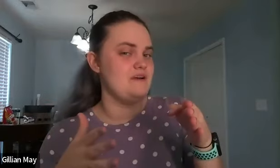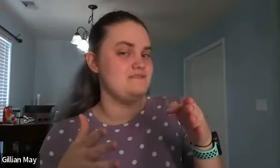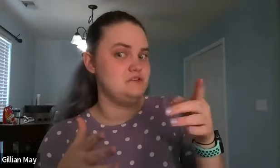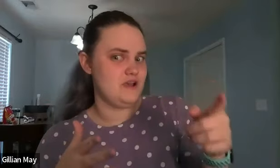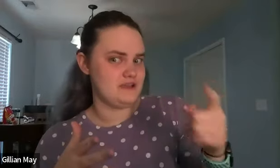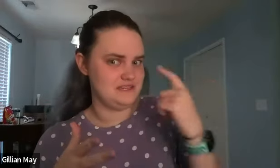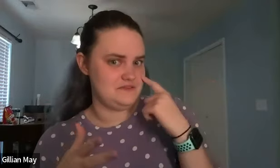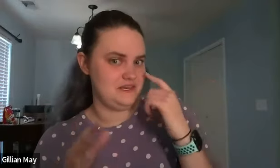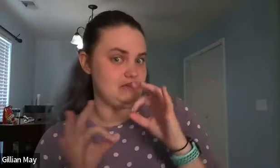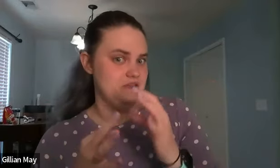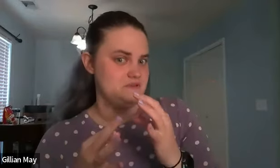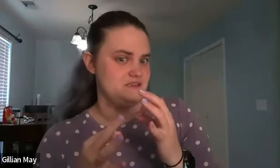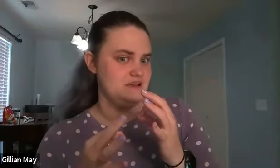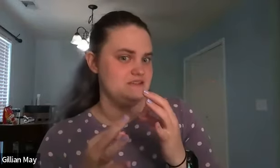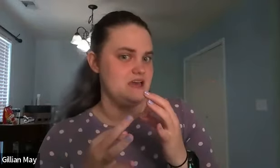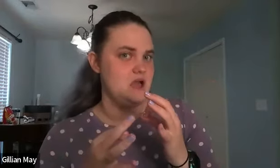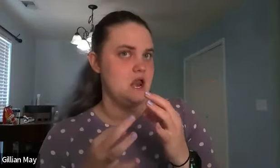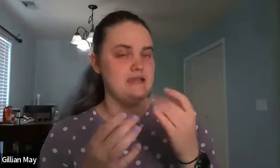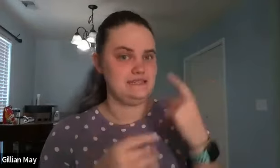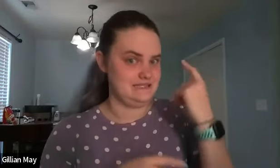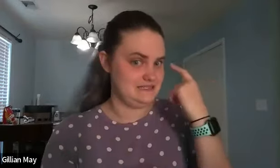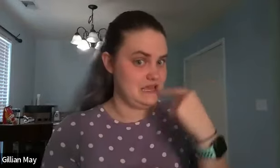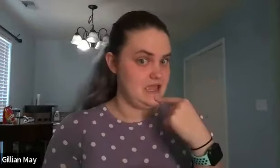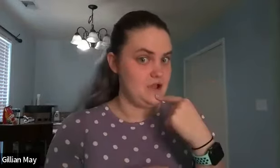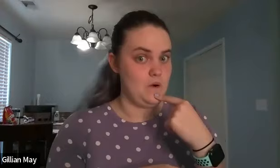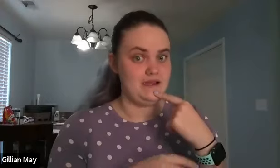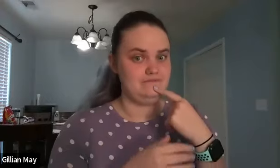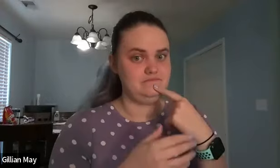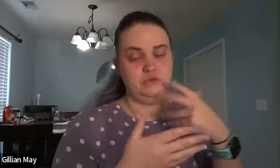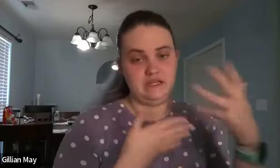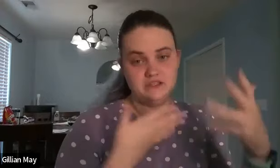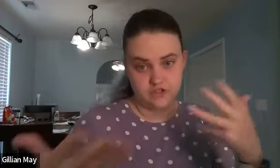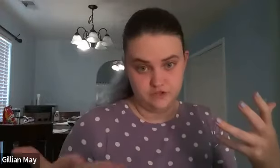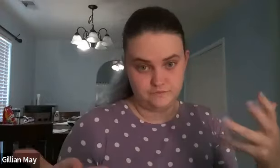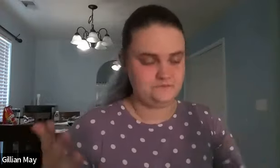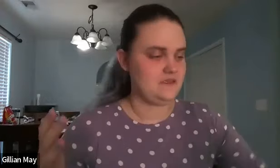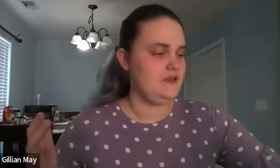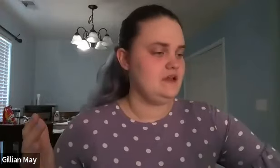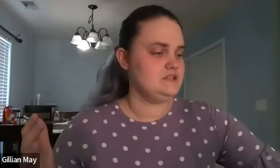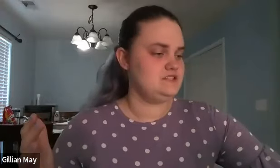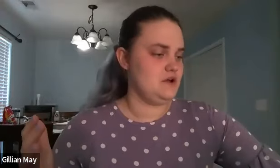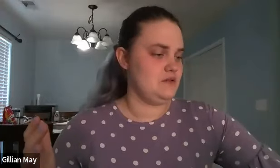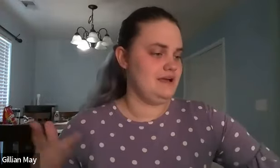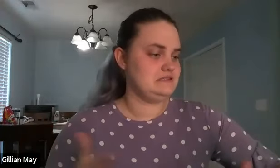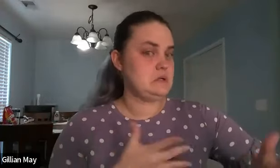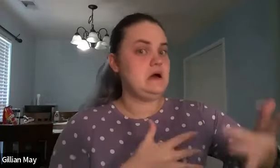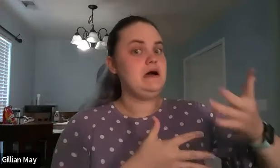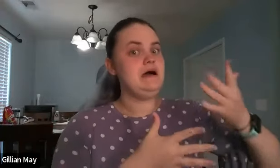if you guys think of any other family signs that I didn't say or we didn't do. So let's go all the